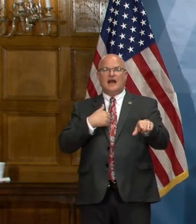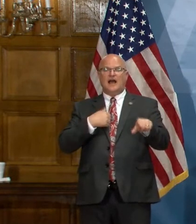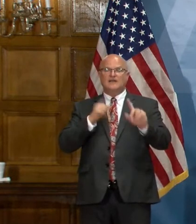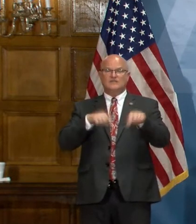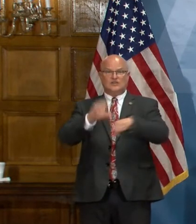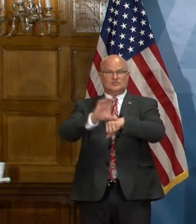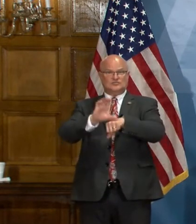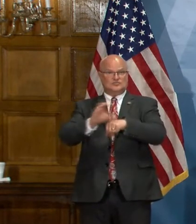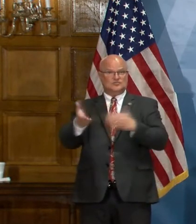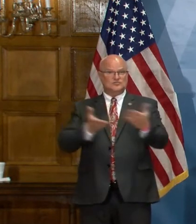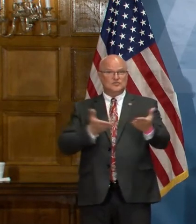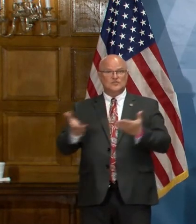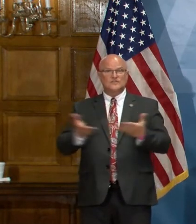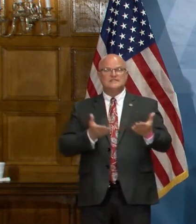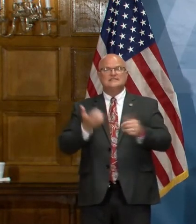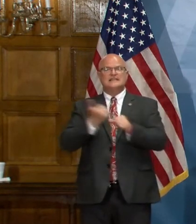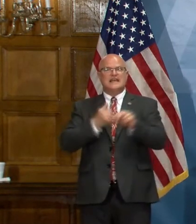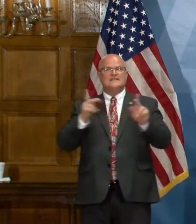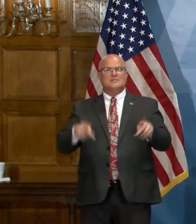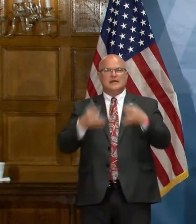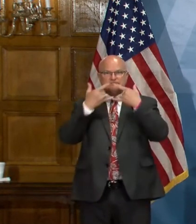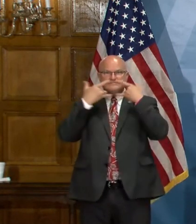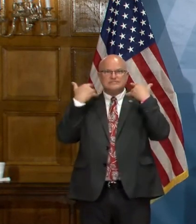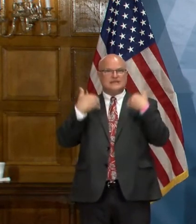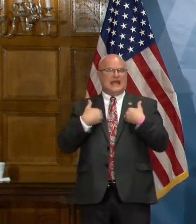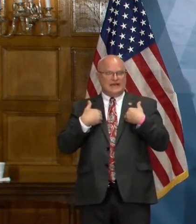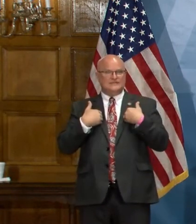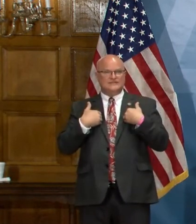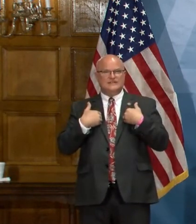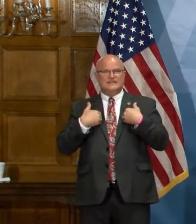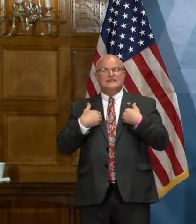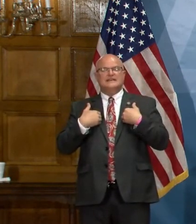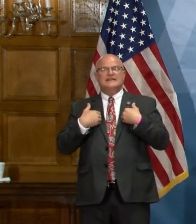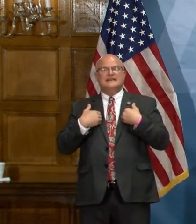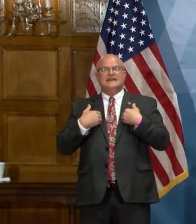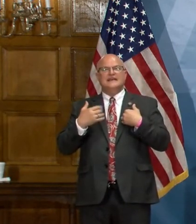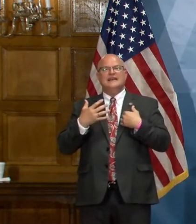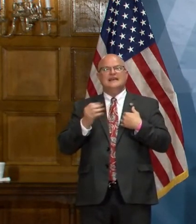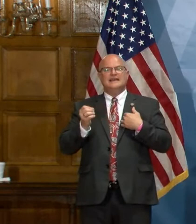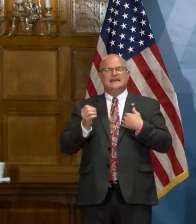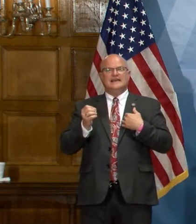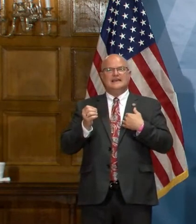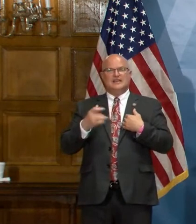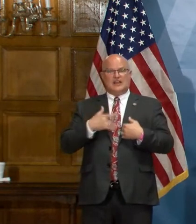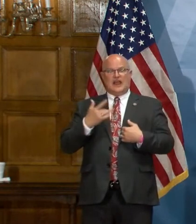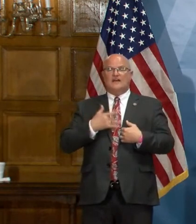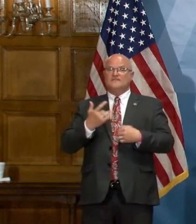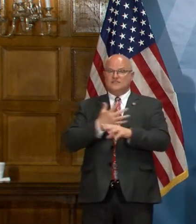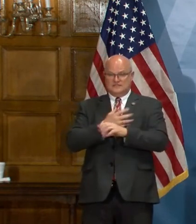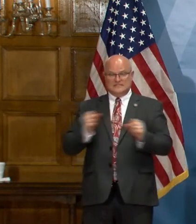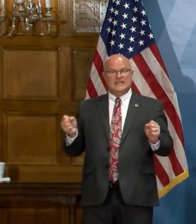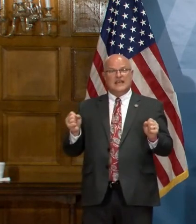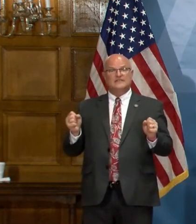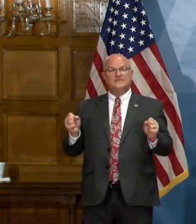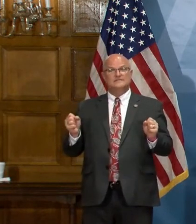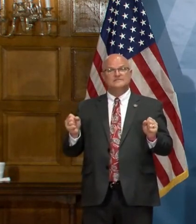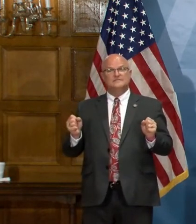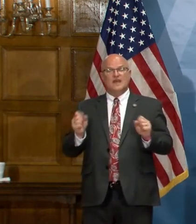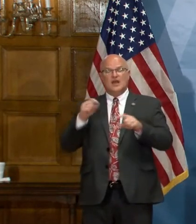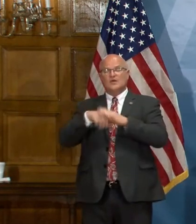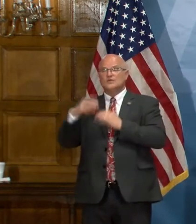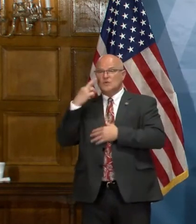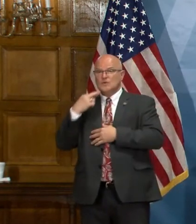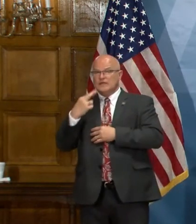to church services in which everyone is wearing a mask in the church service. you feel very safe. You go